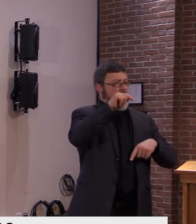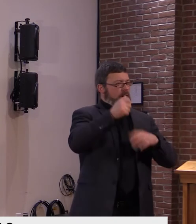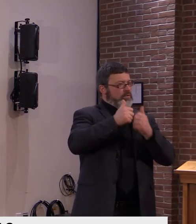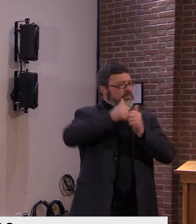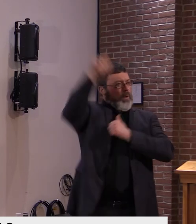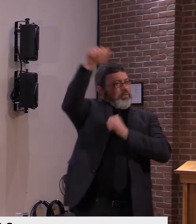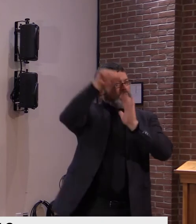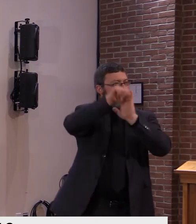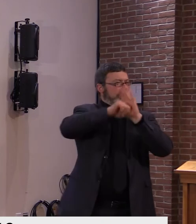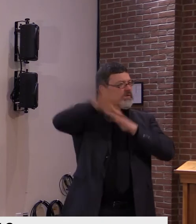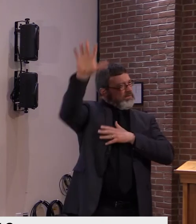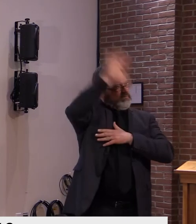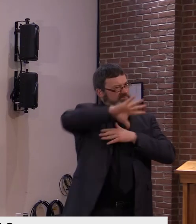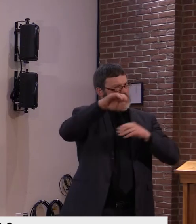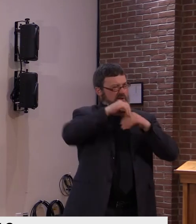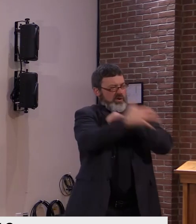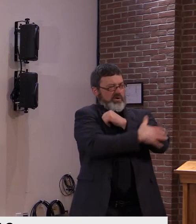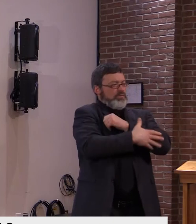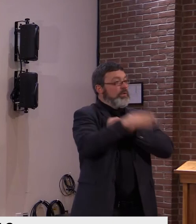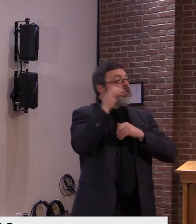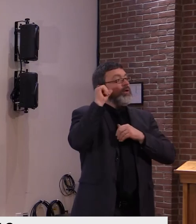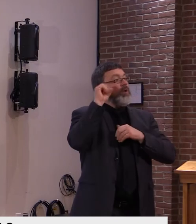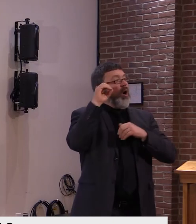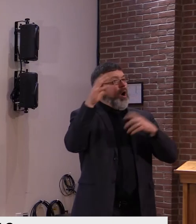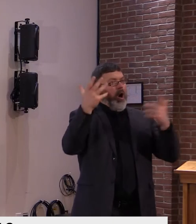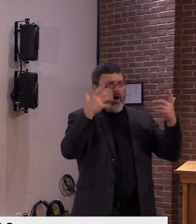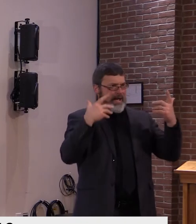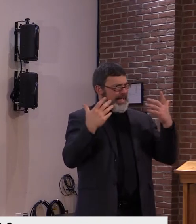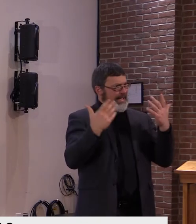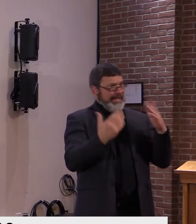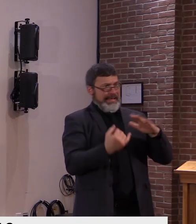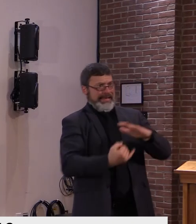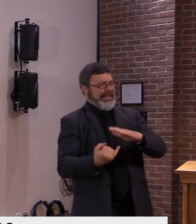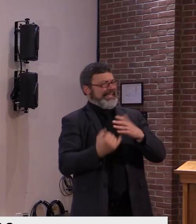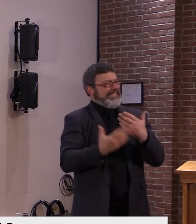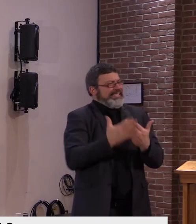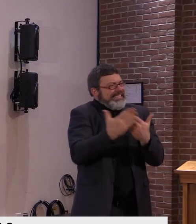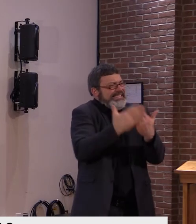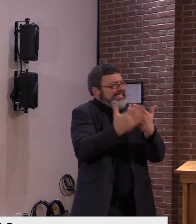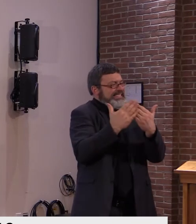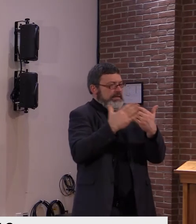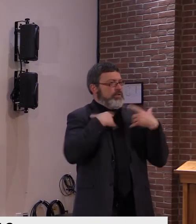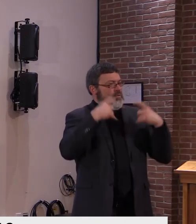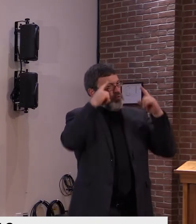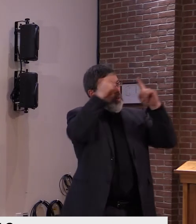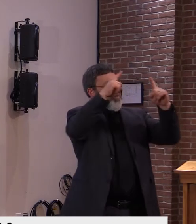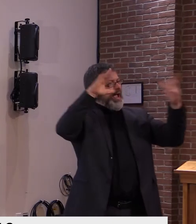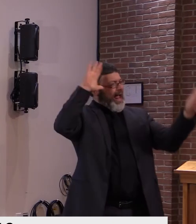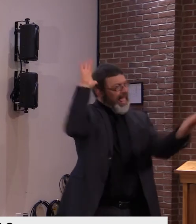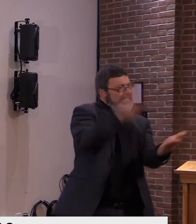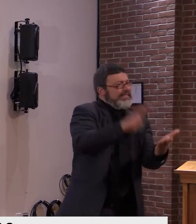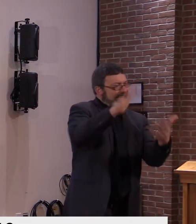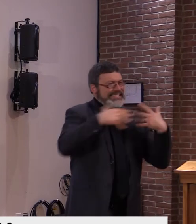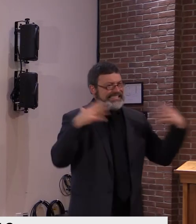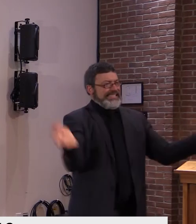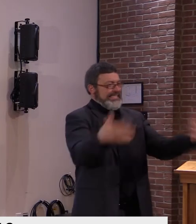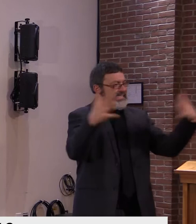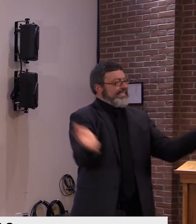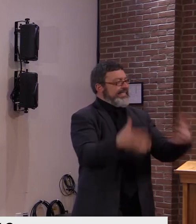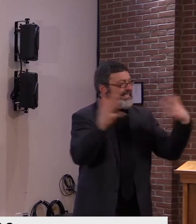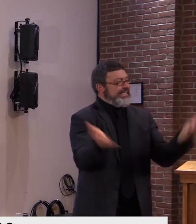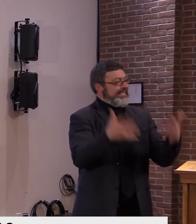adolescent substance misuse, things of that sort. And necessarily, by being a pandemic, this